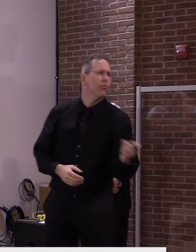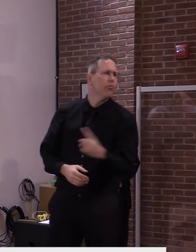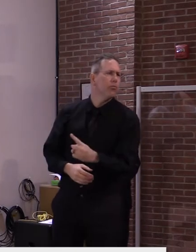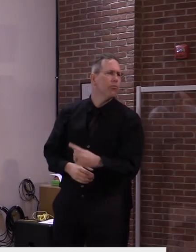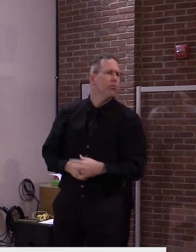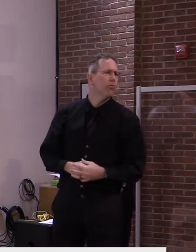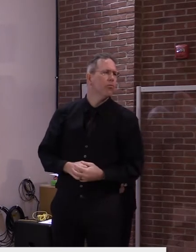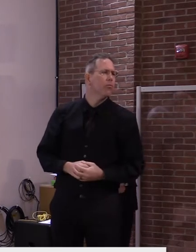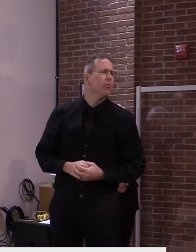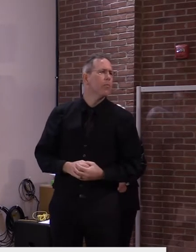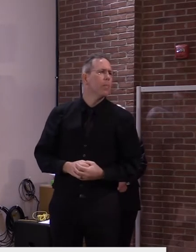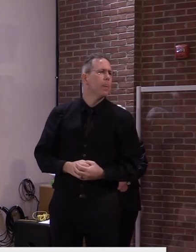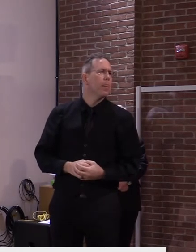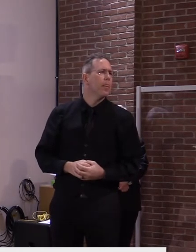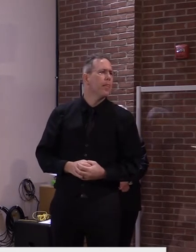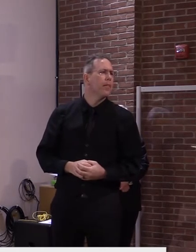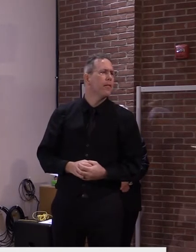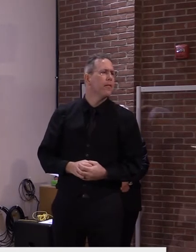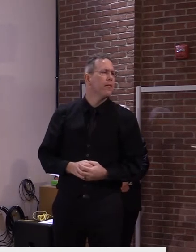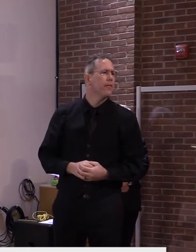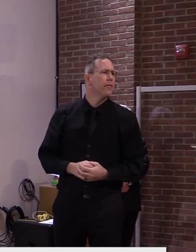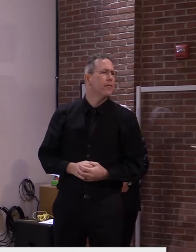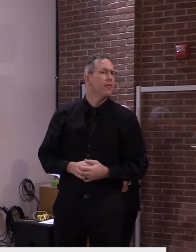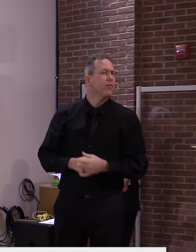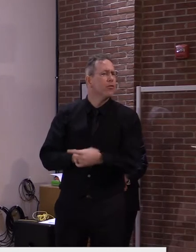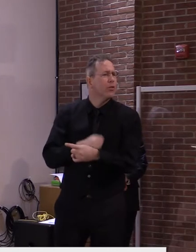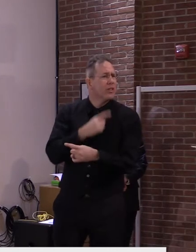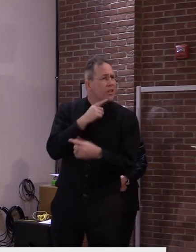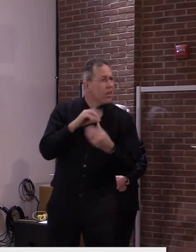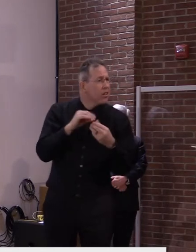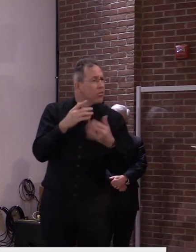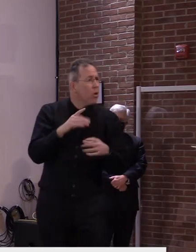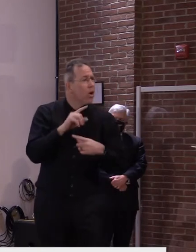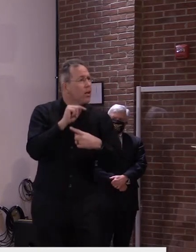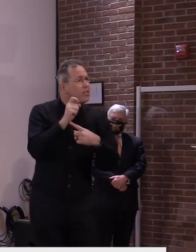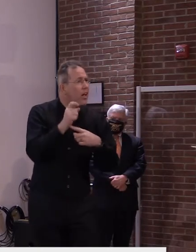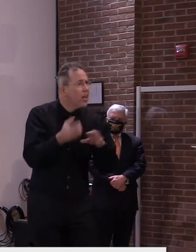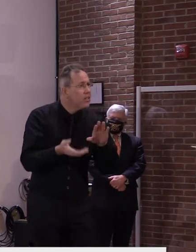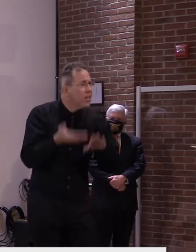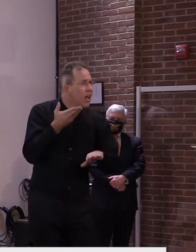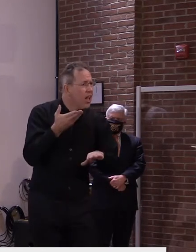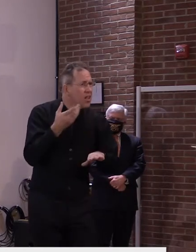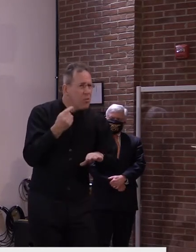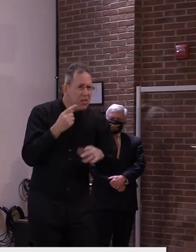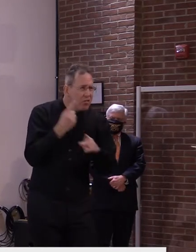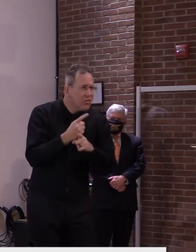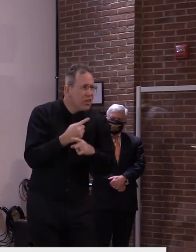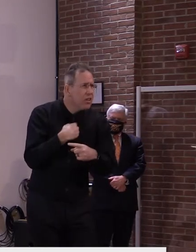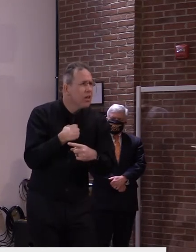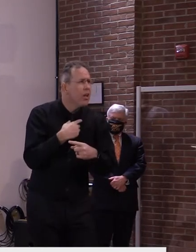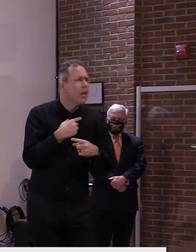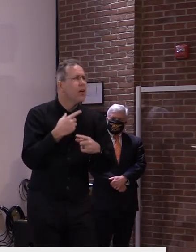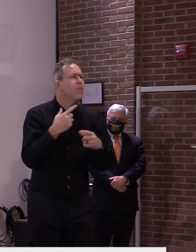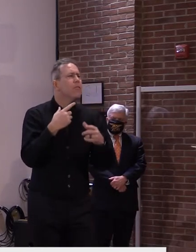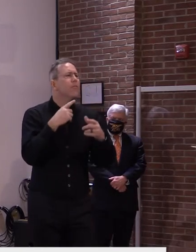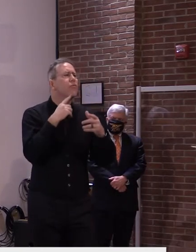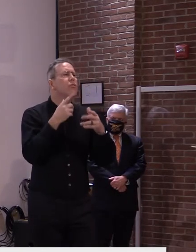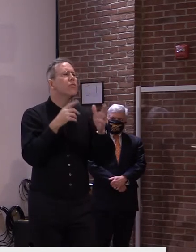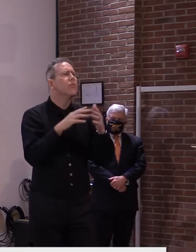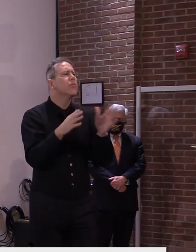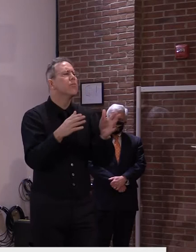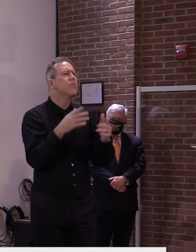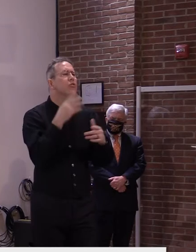hike, but possibly broadening. Well, I'm just, if there's an equaling of some sort, I mean, happy to have